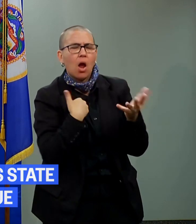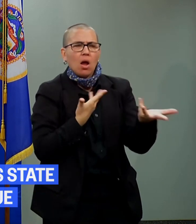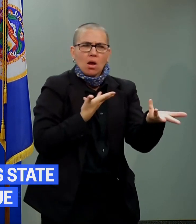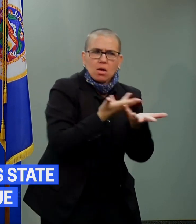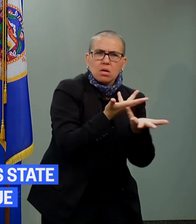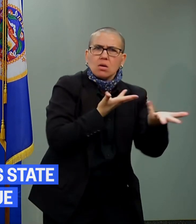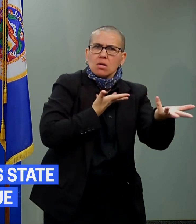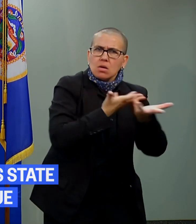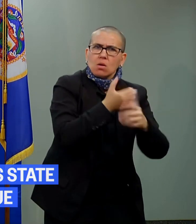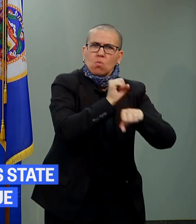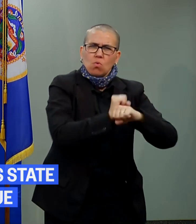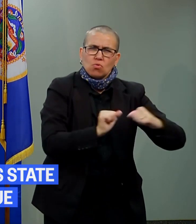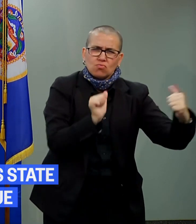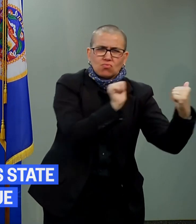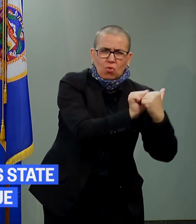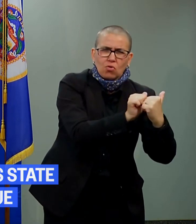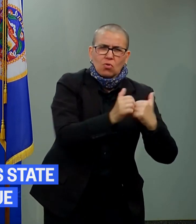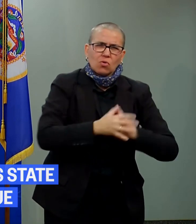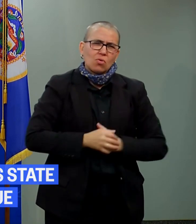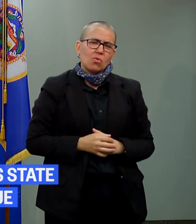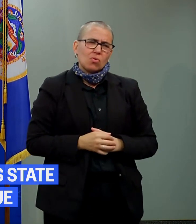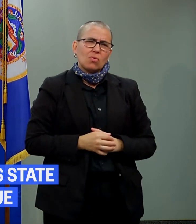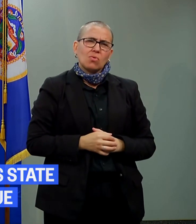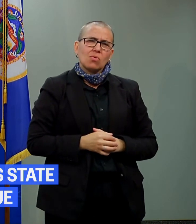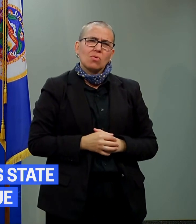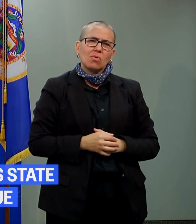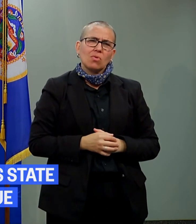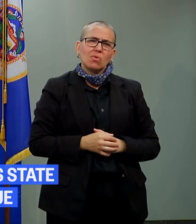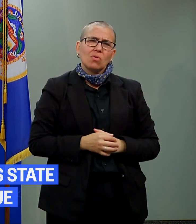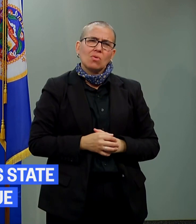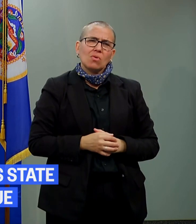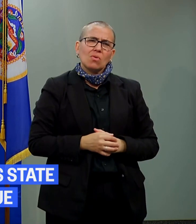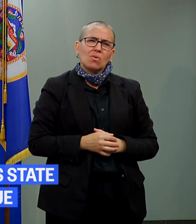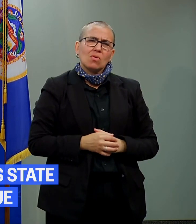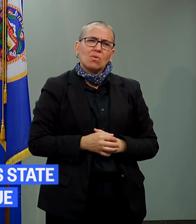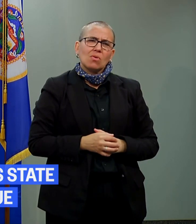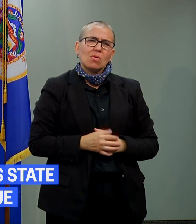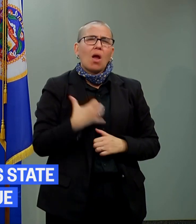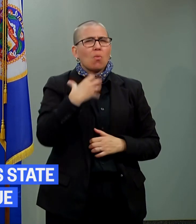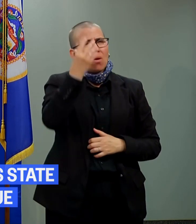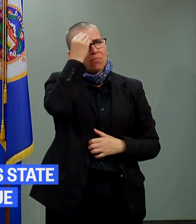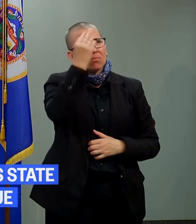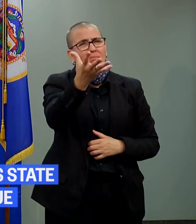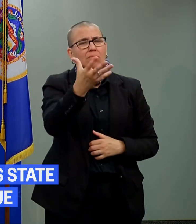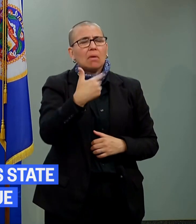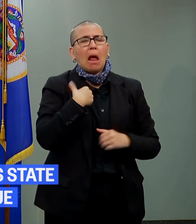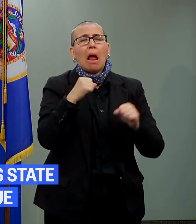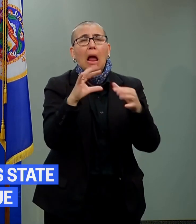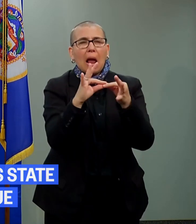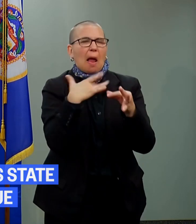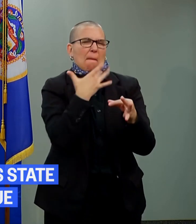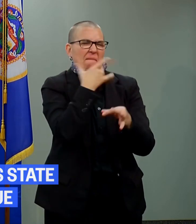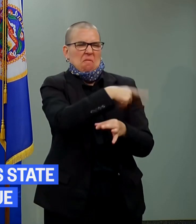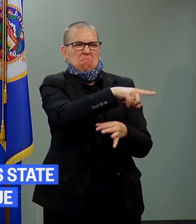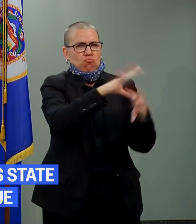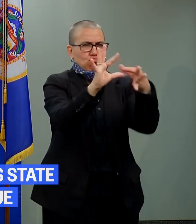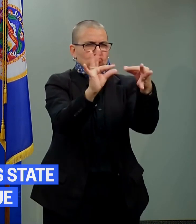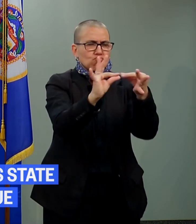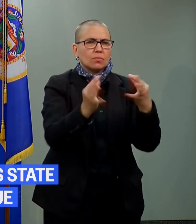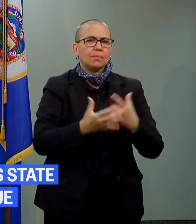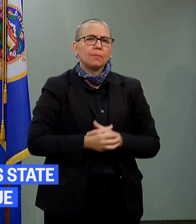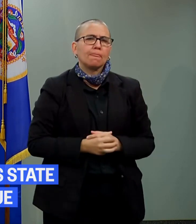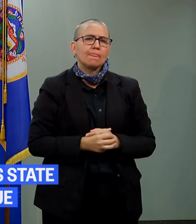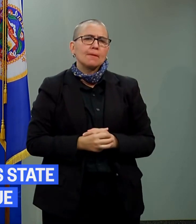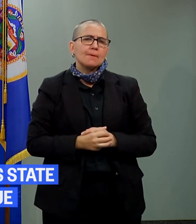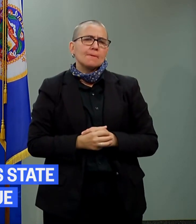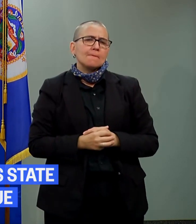won't speak for them, they'll speak for themselves, but the sentiment is that we are clearly political rivals, but our love for this state and our